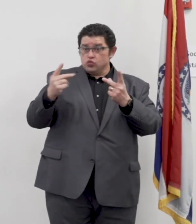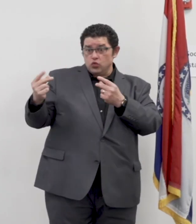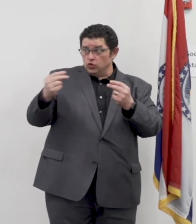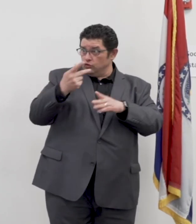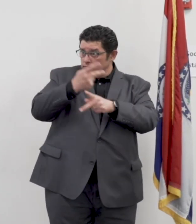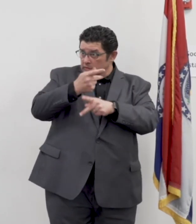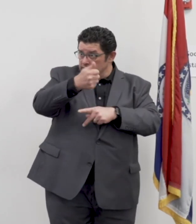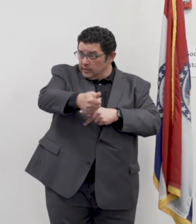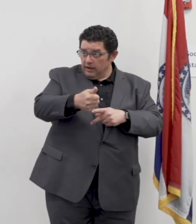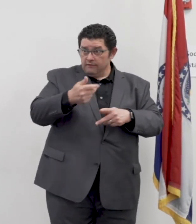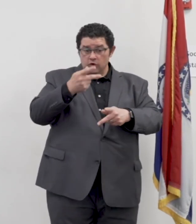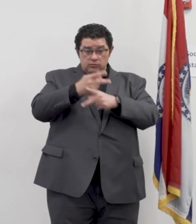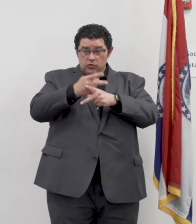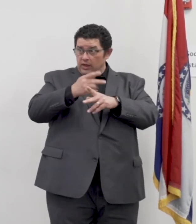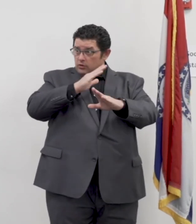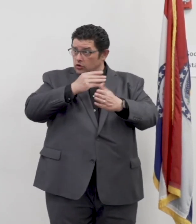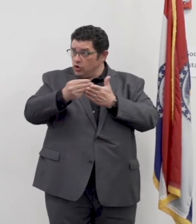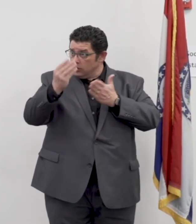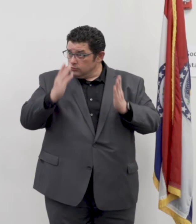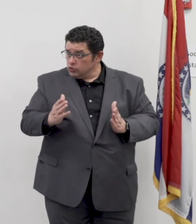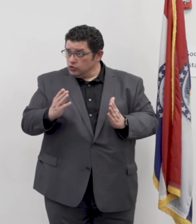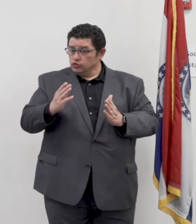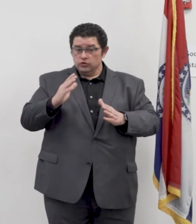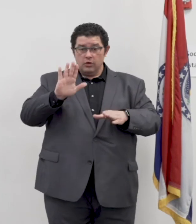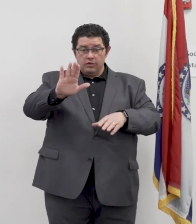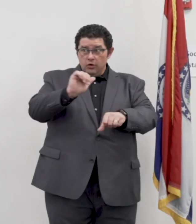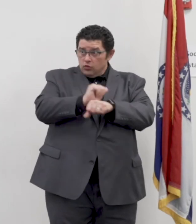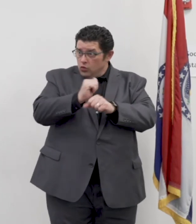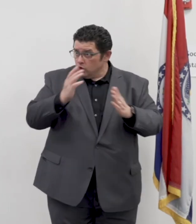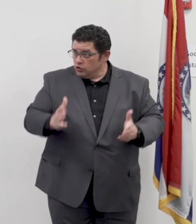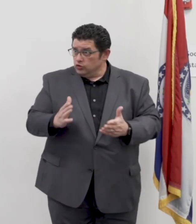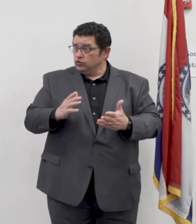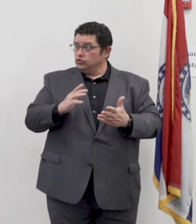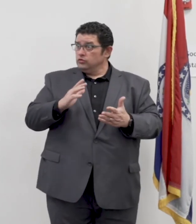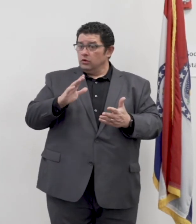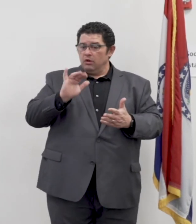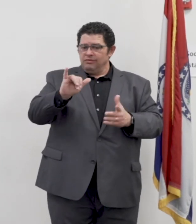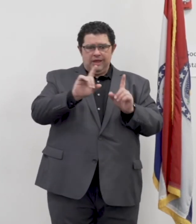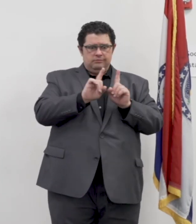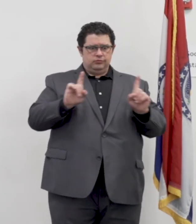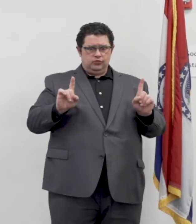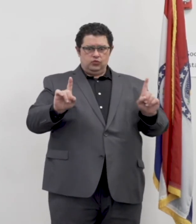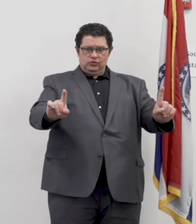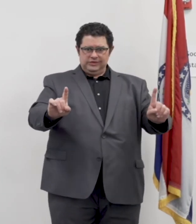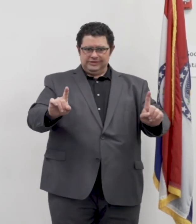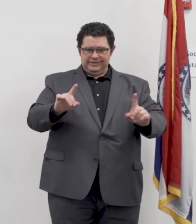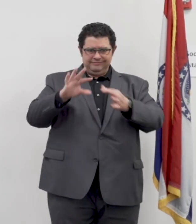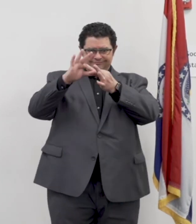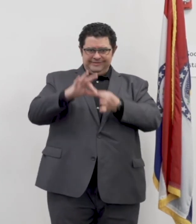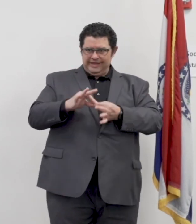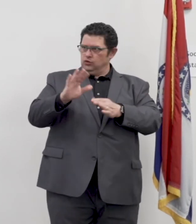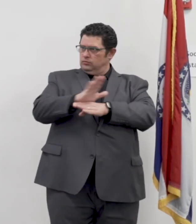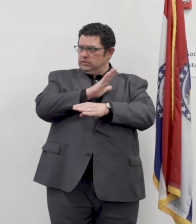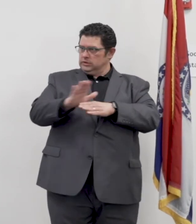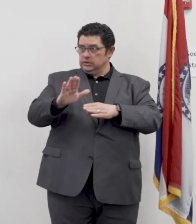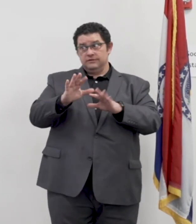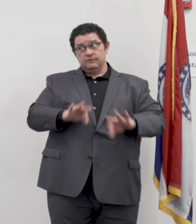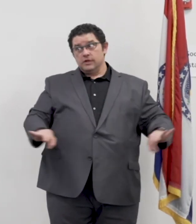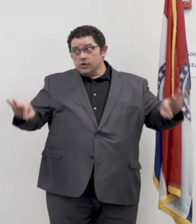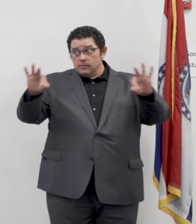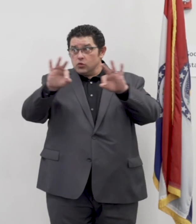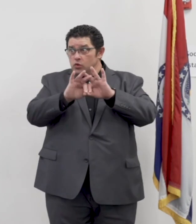to protect their customers from employees? That whole social distancing around a business is very important,